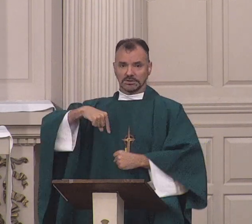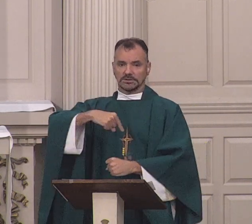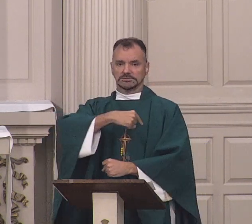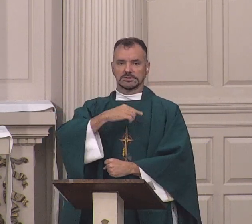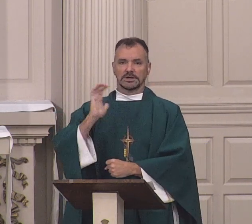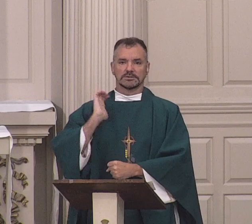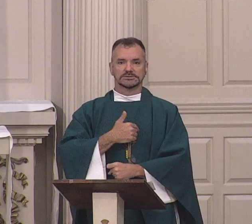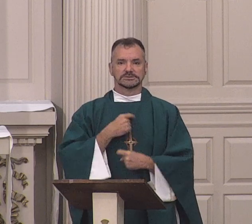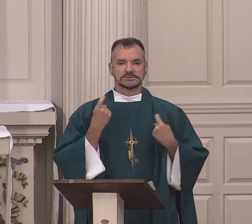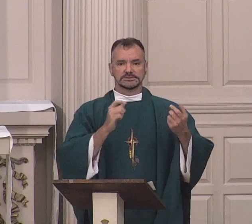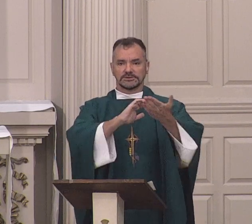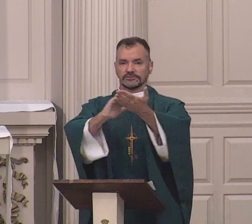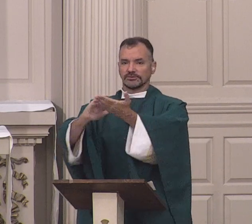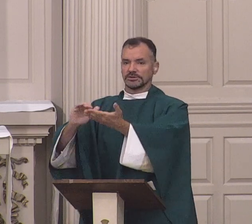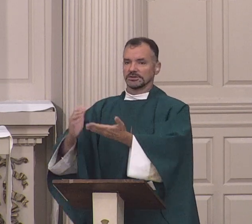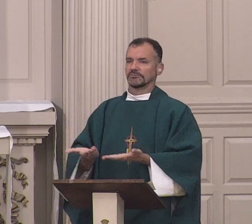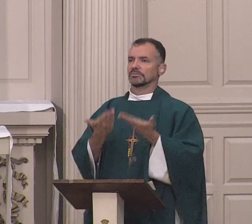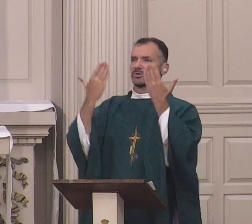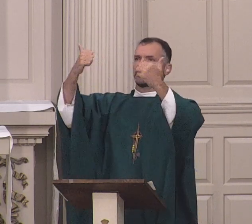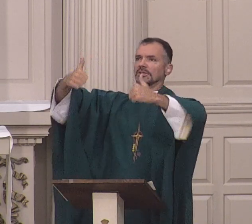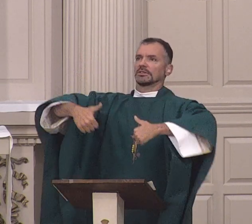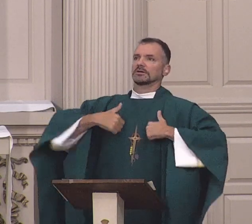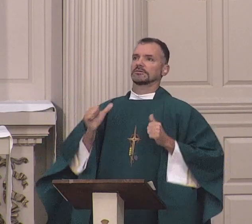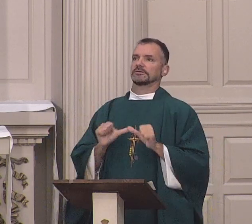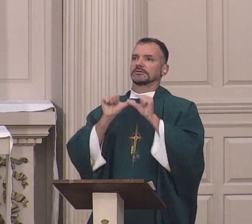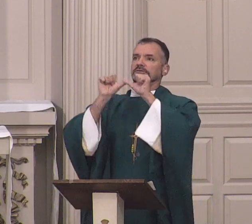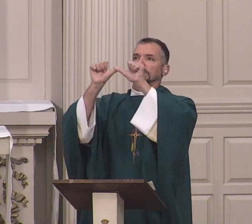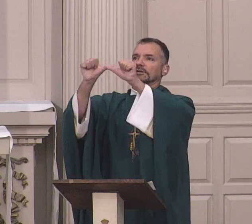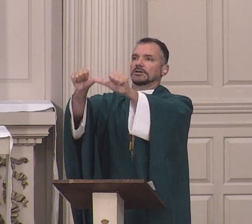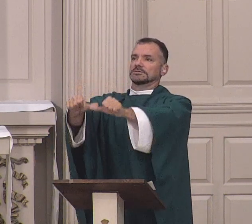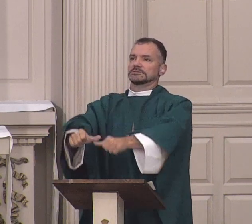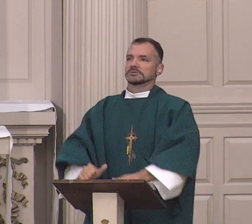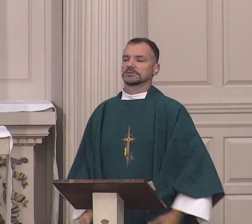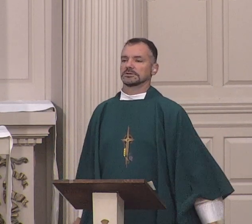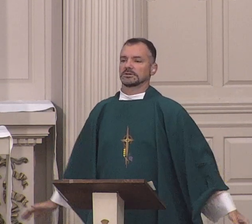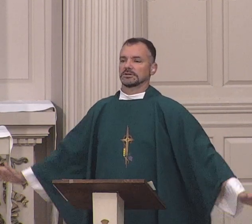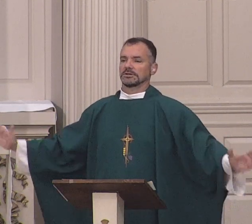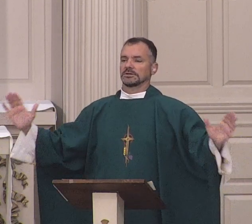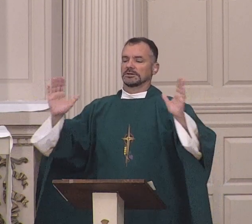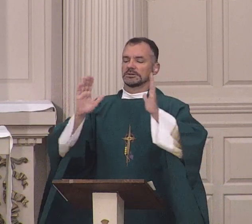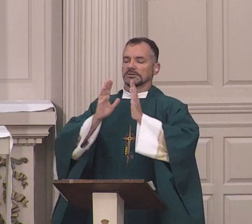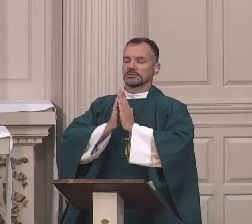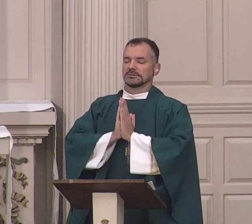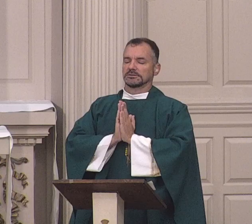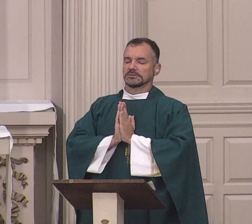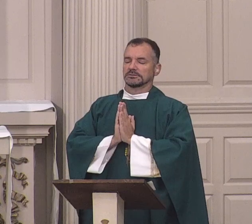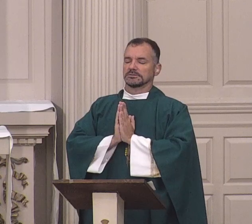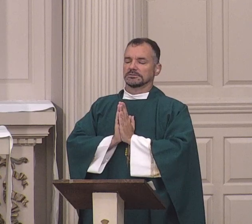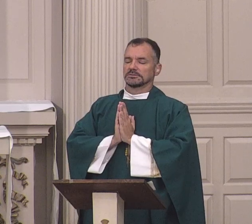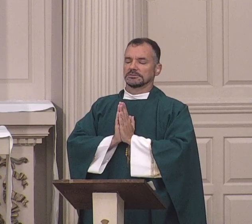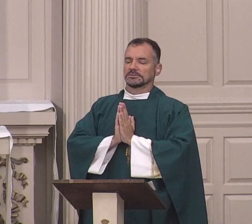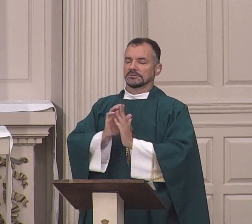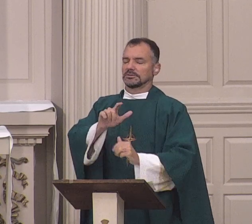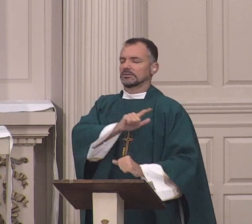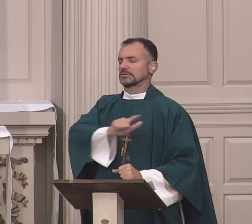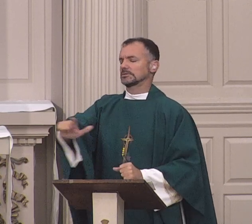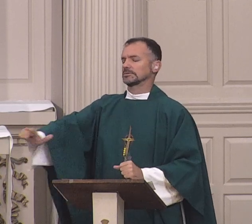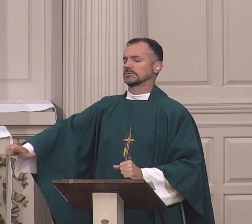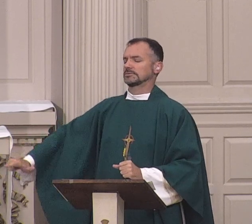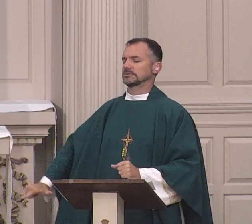May Almighty God have mercy on us, forgive us our sins, and bring us to everlasting life. Amen.